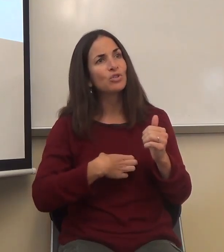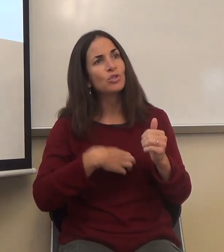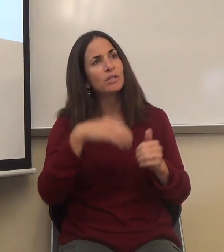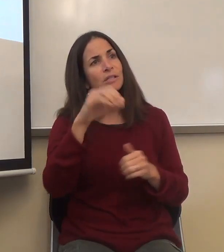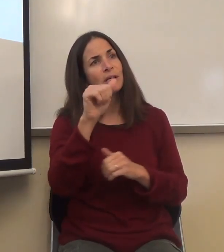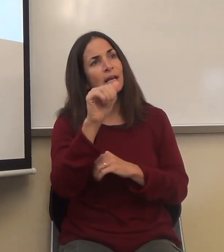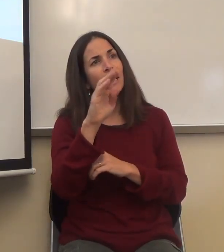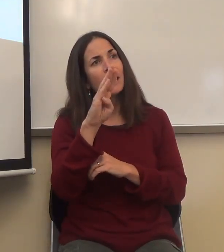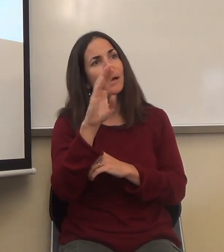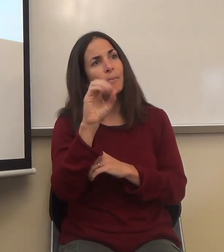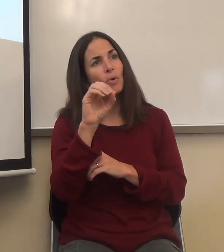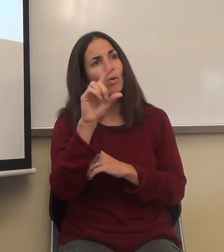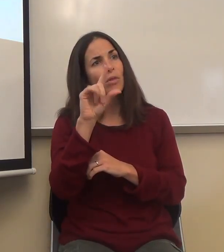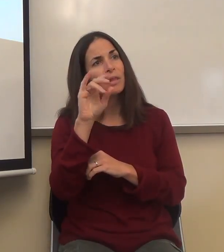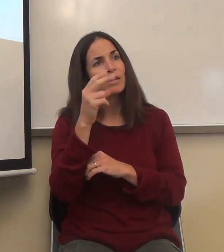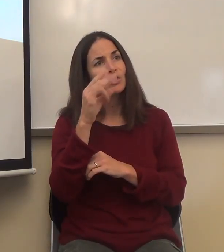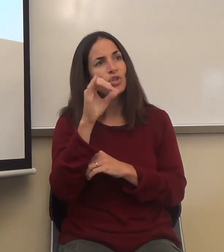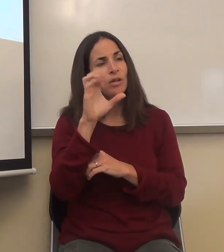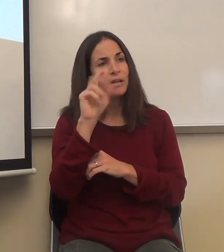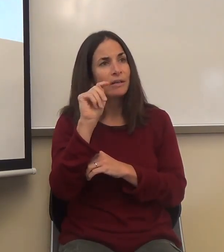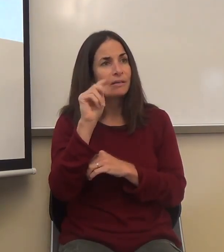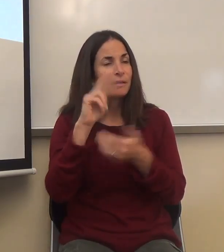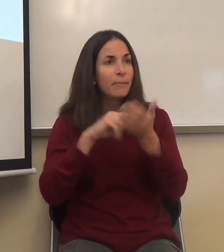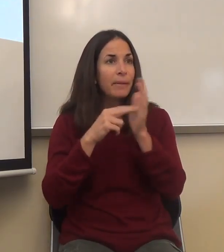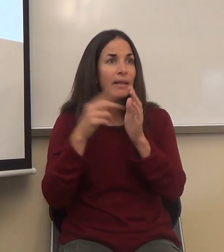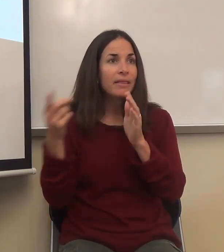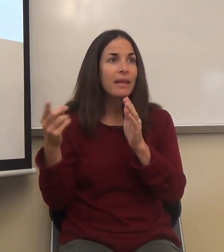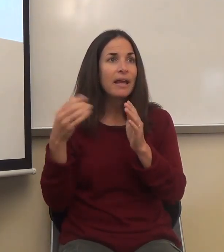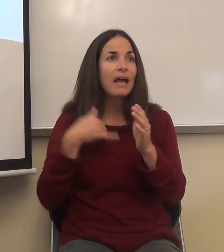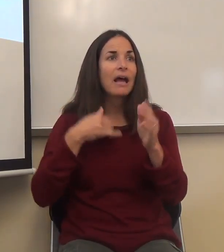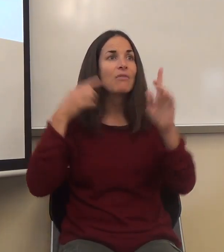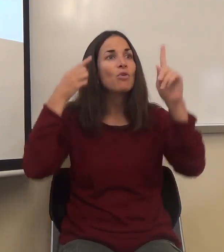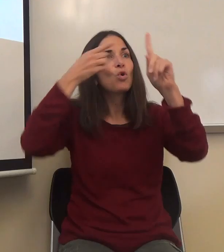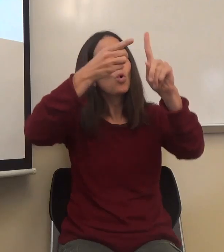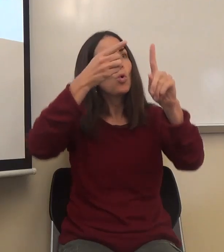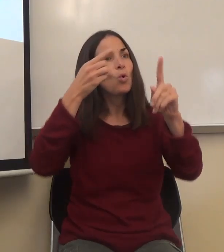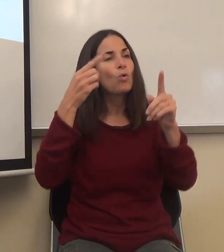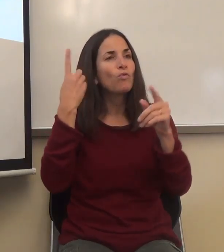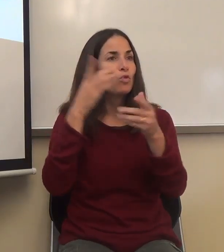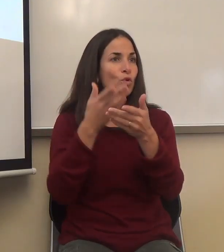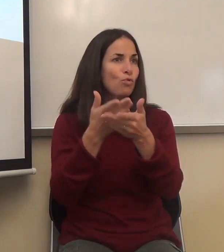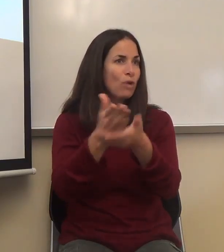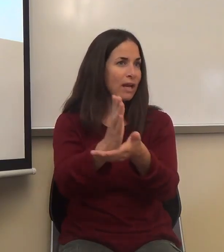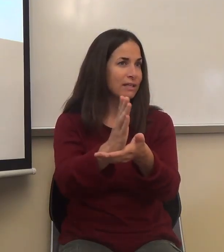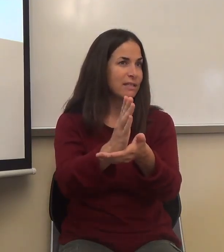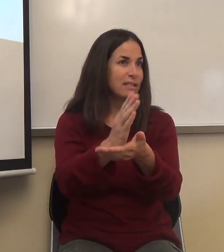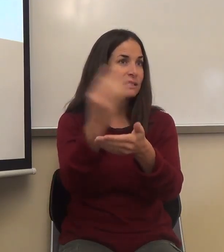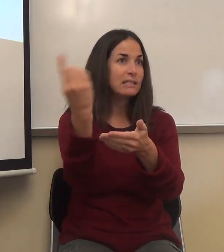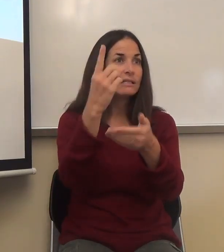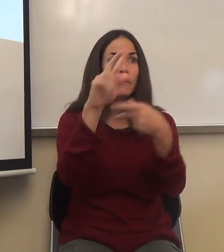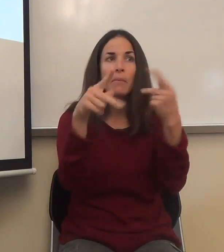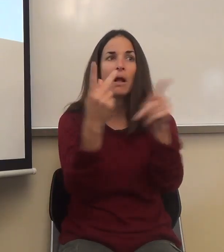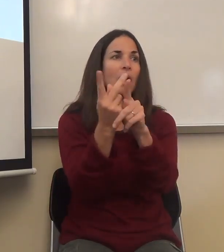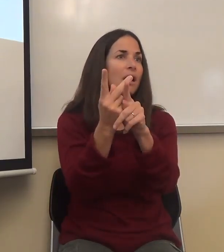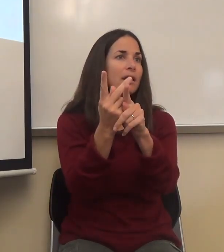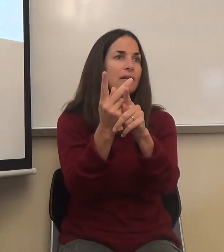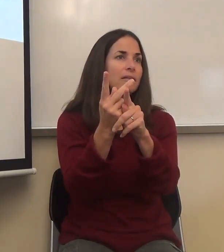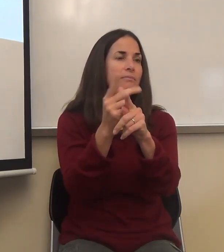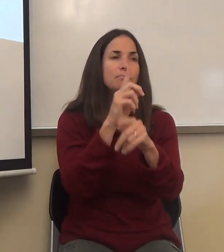we know that these are people who want to work for some kind of rights. They haven't become feminists